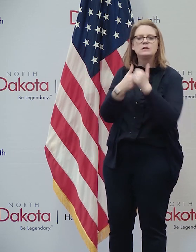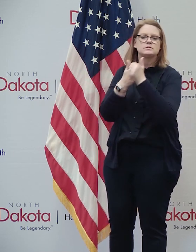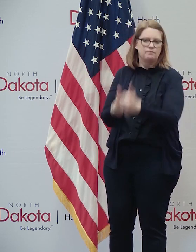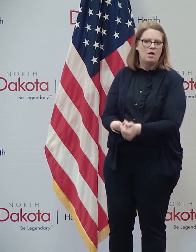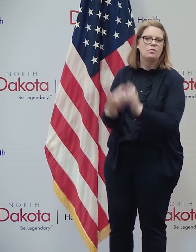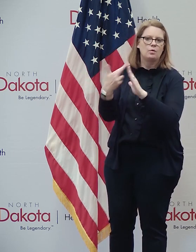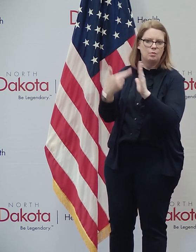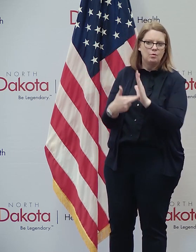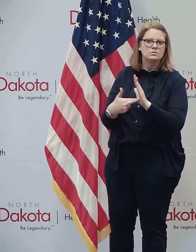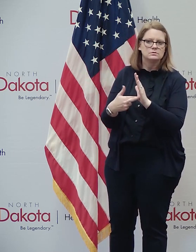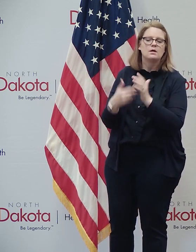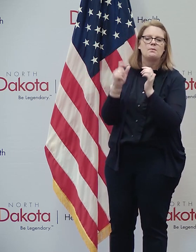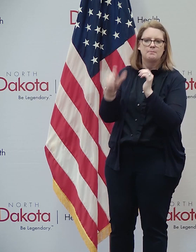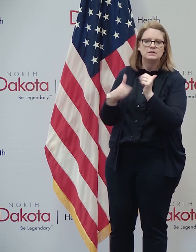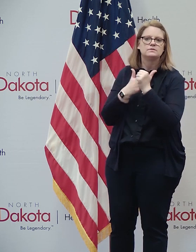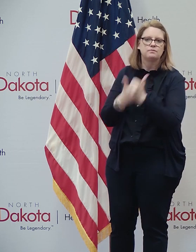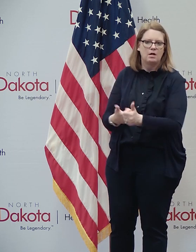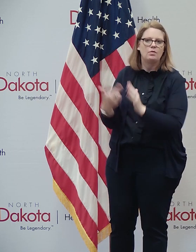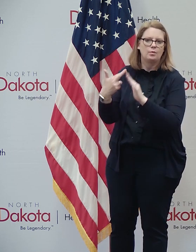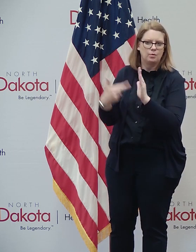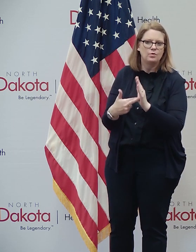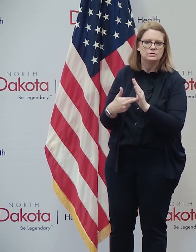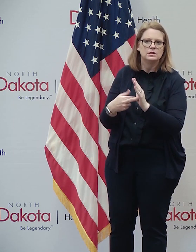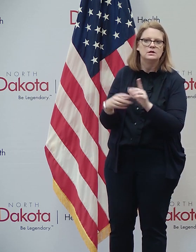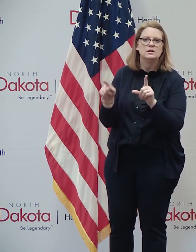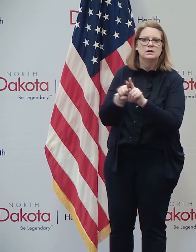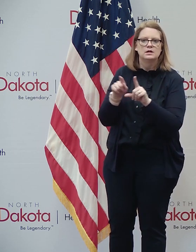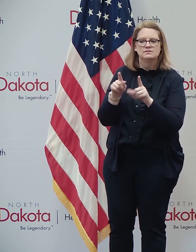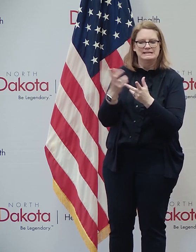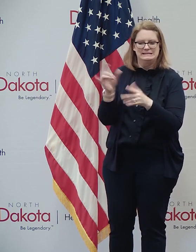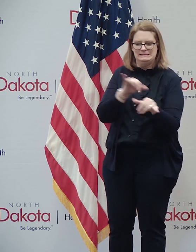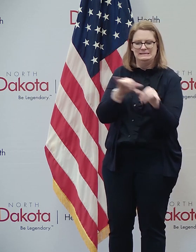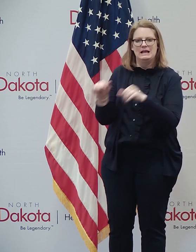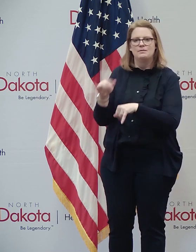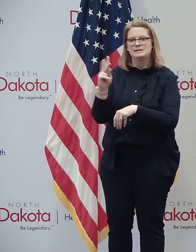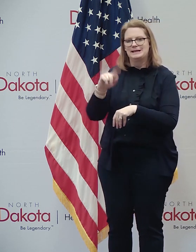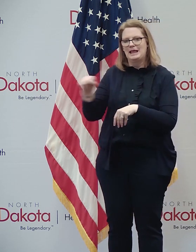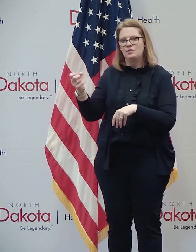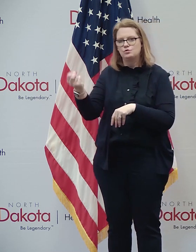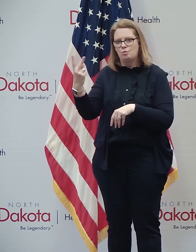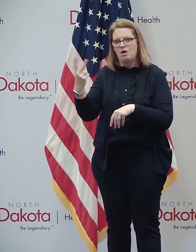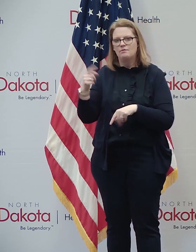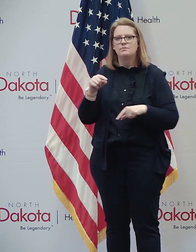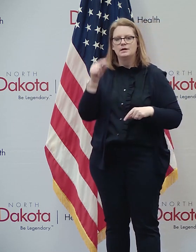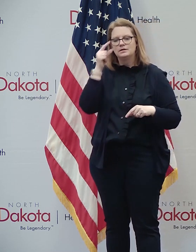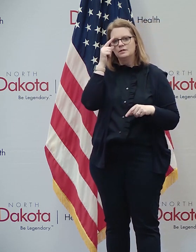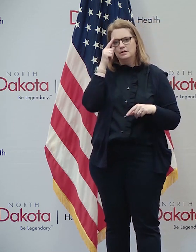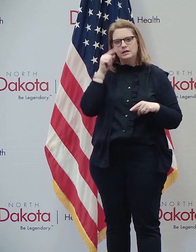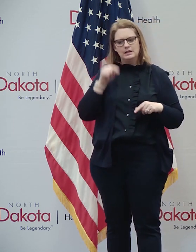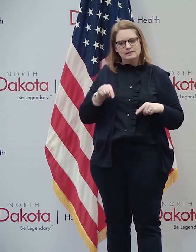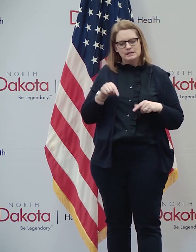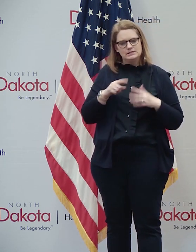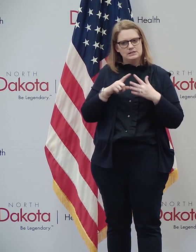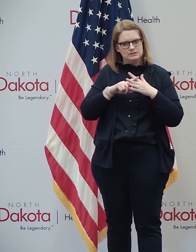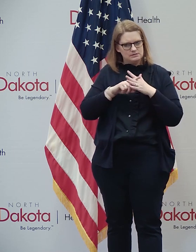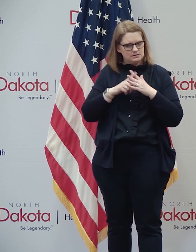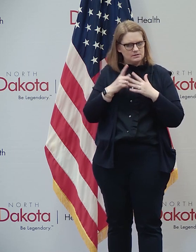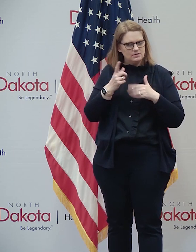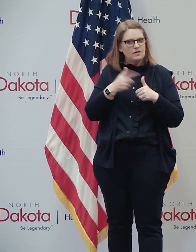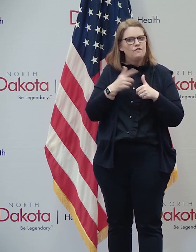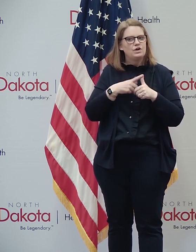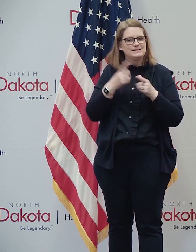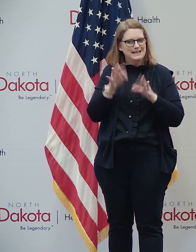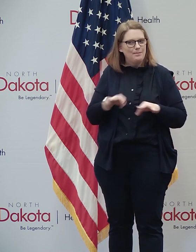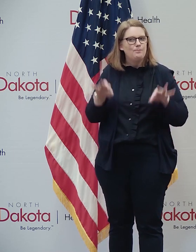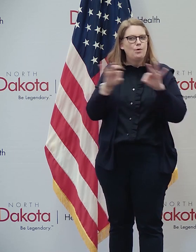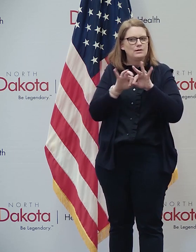practices published for child care, as well as the practice established for K-12. But this is an important step towards a phased returning to